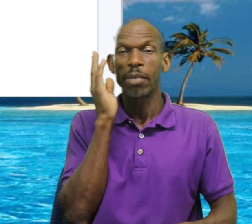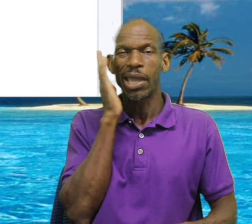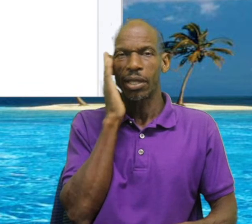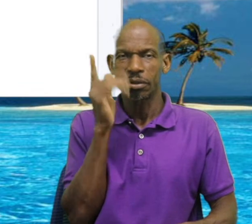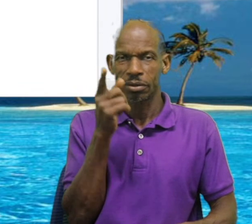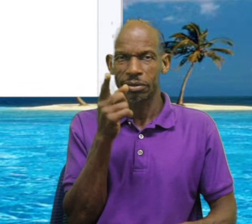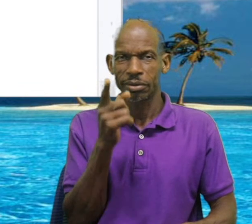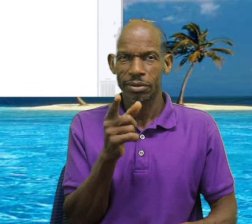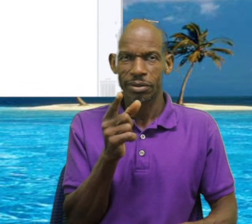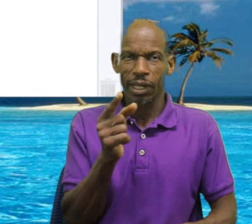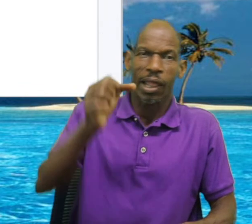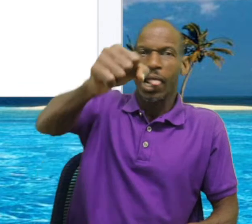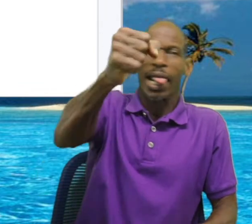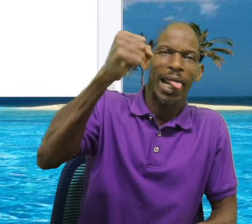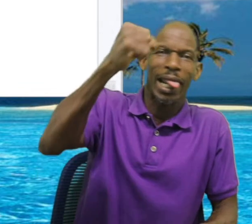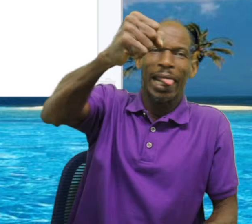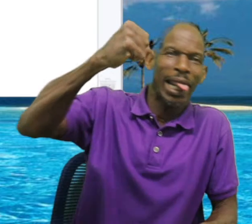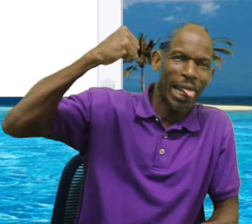in